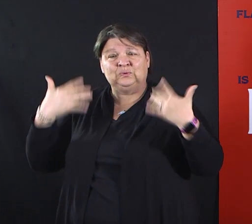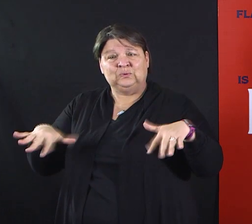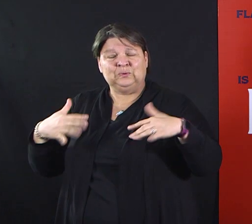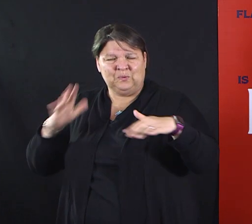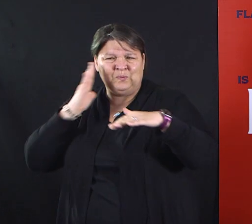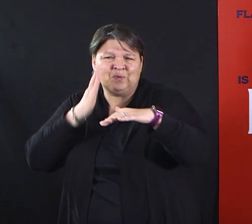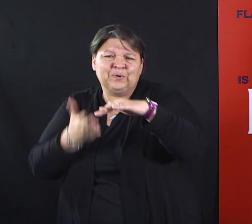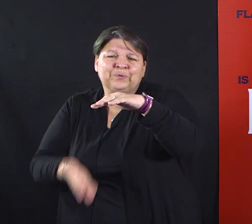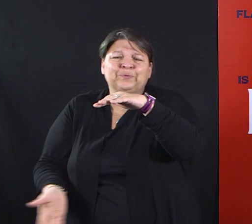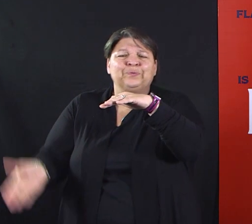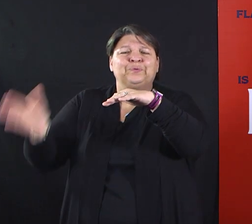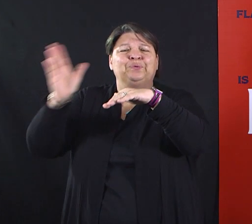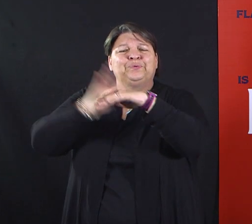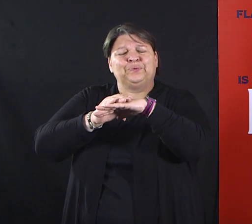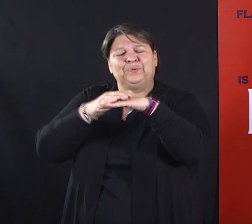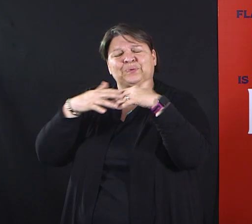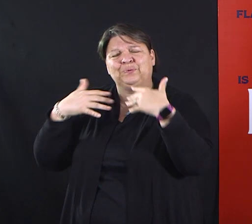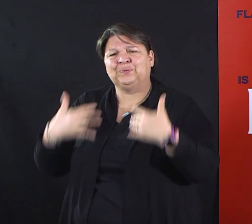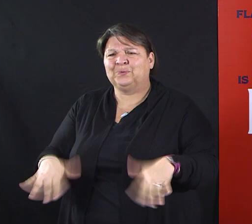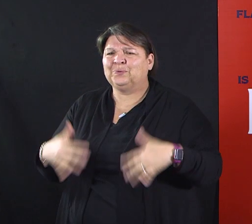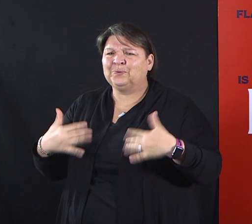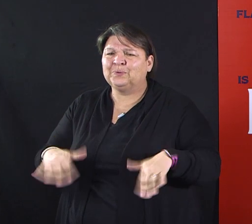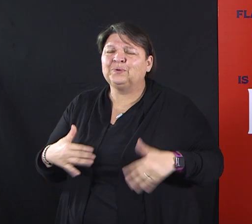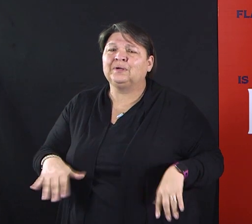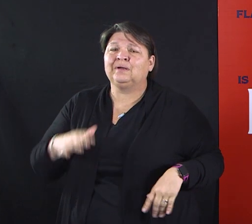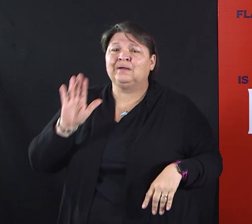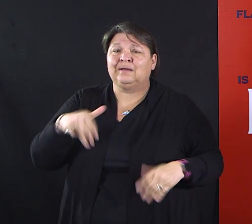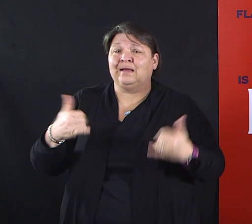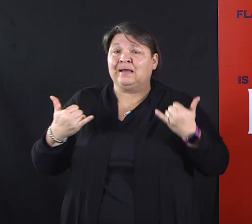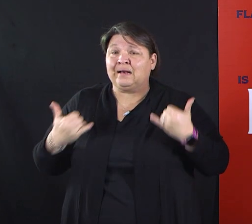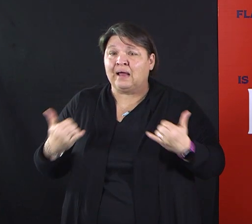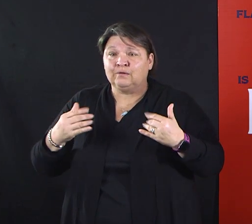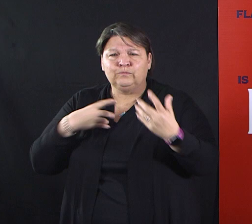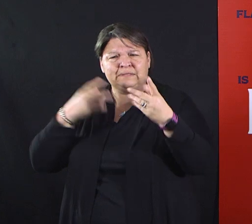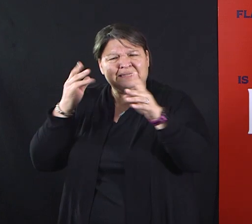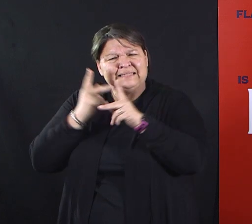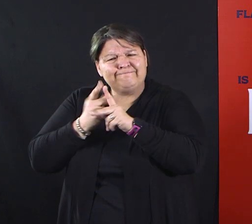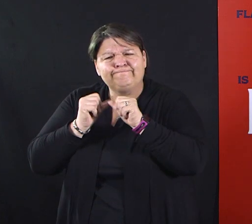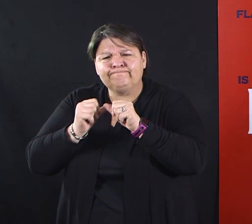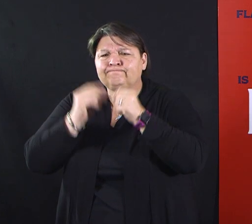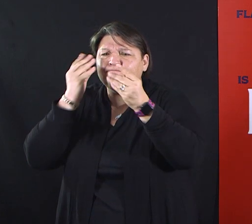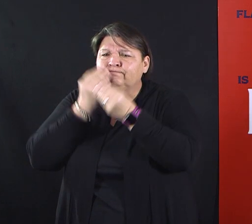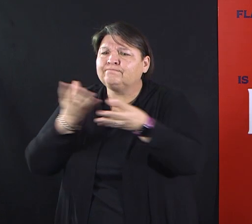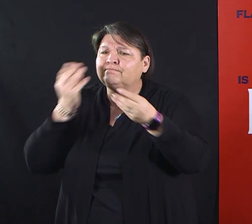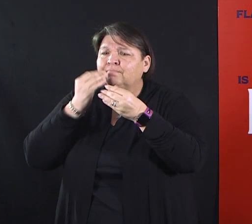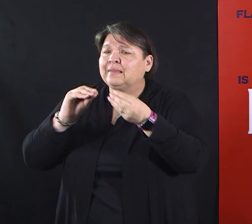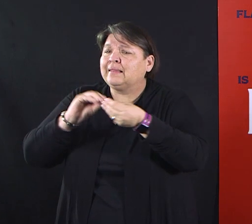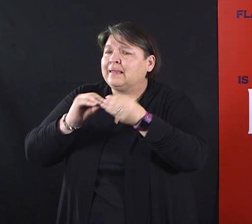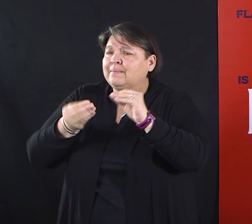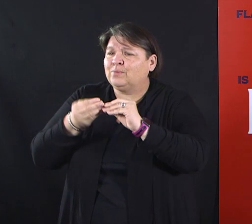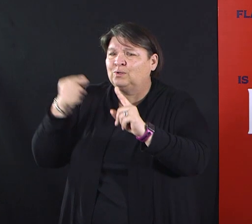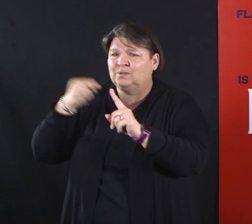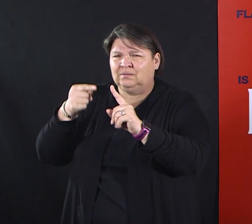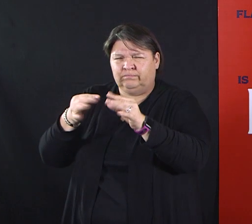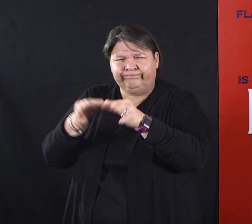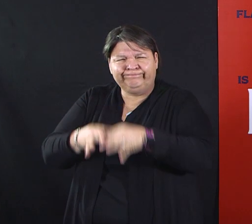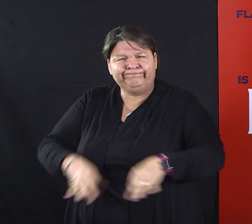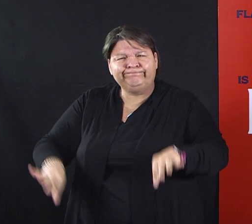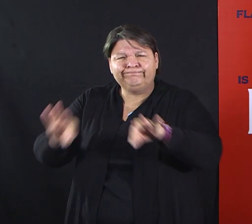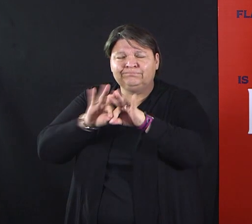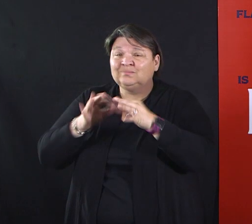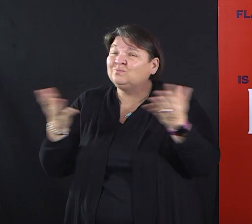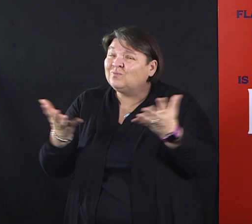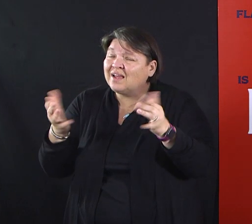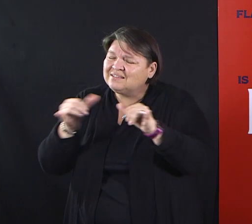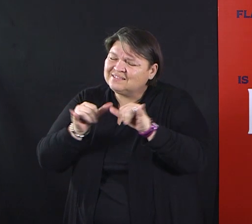reason that we're coming before you with these numbers is to assure you that it's still important to stay inside, to be mindful of the mayor's request that